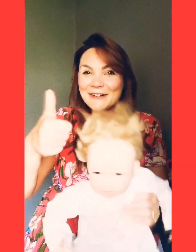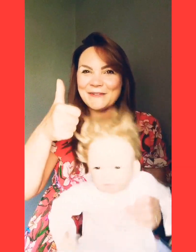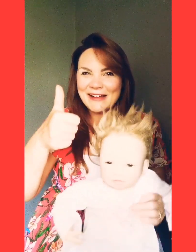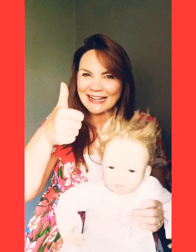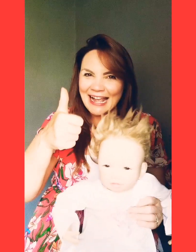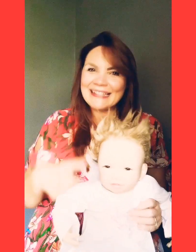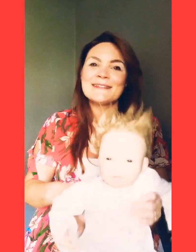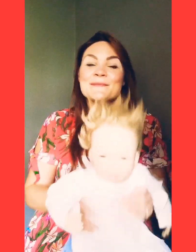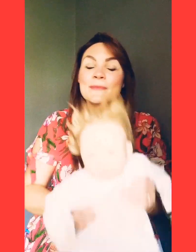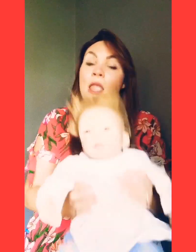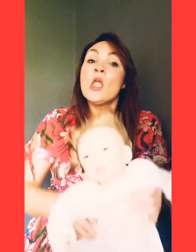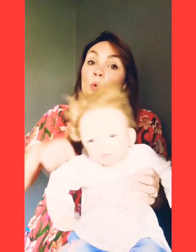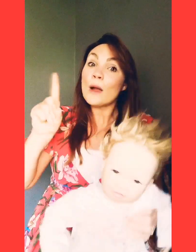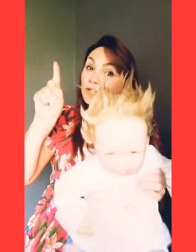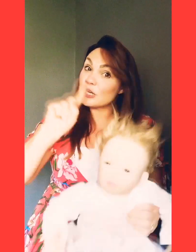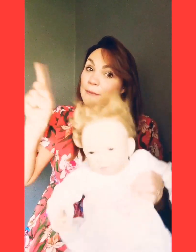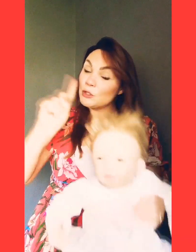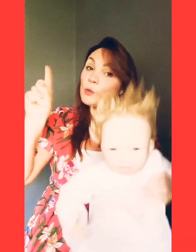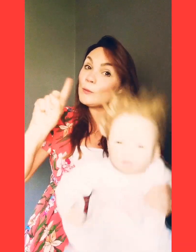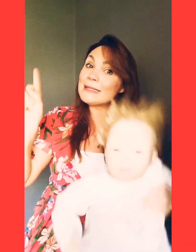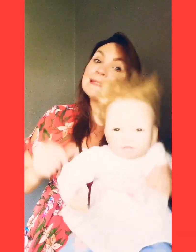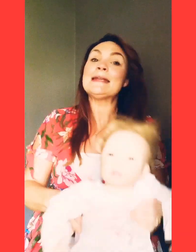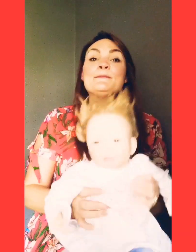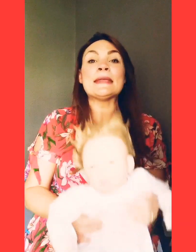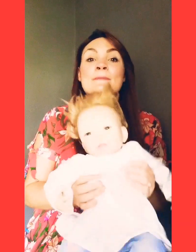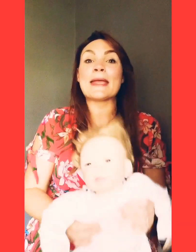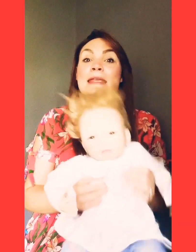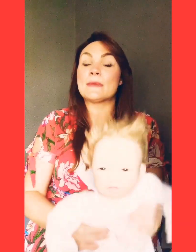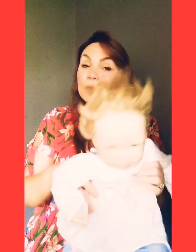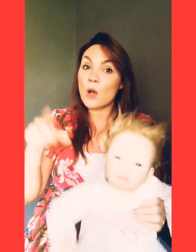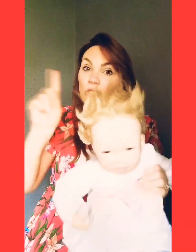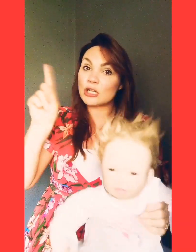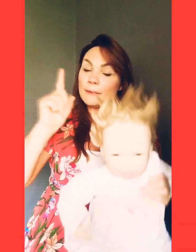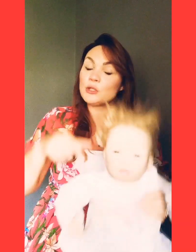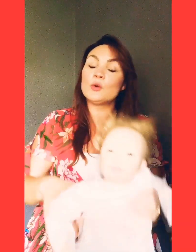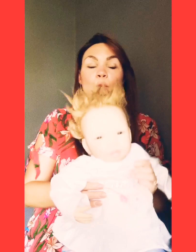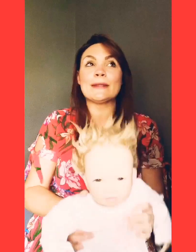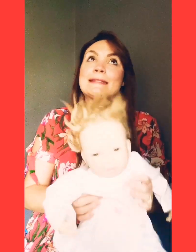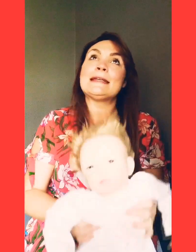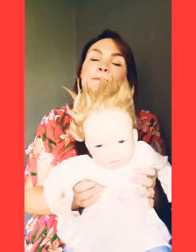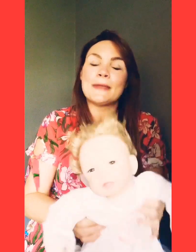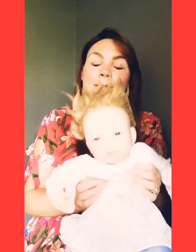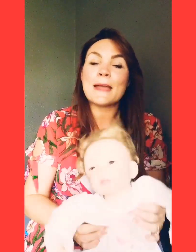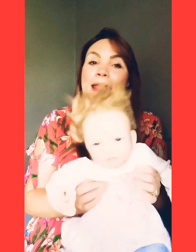Good work, guys. What shall we do with a sleeping baby? What shall we do with a sleeping baby?